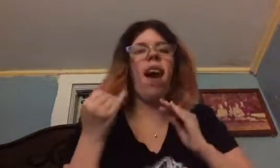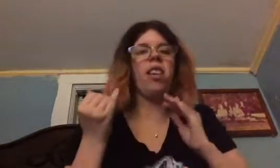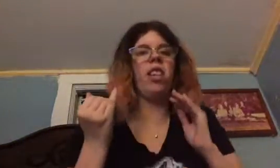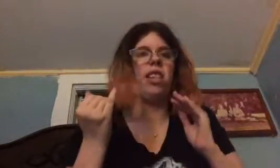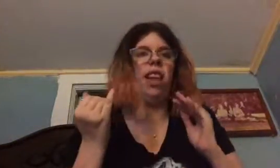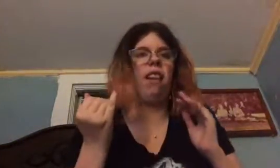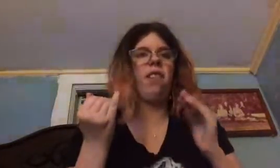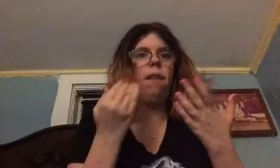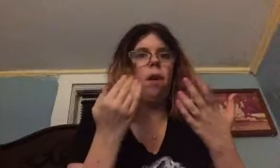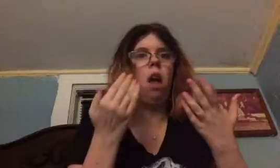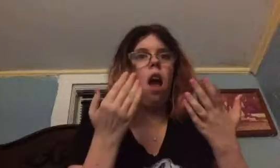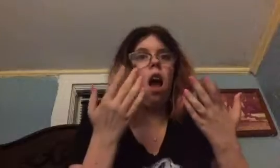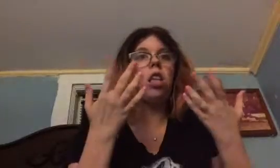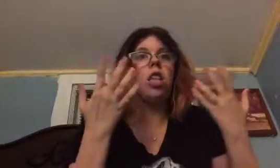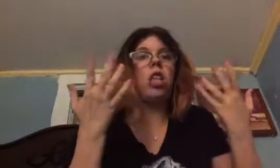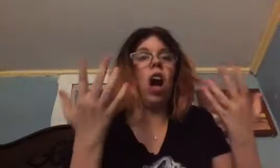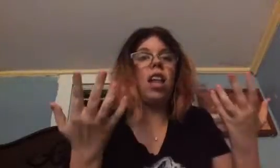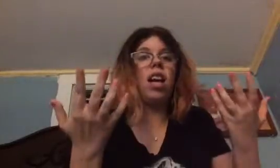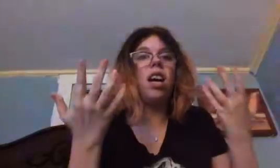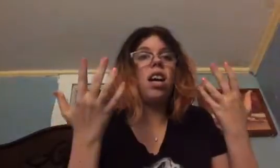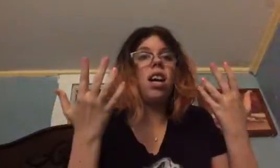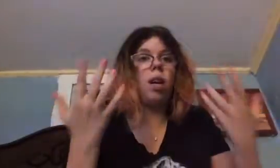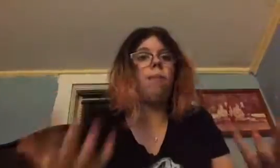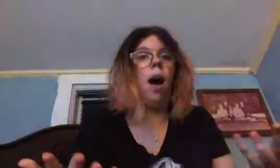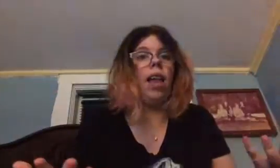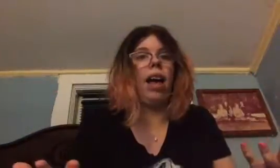fashion designers ever, Donna Cabana.